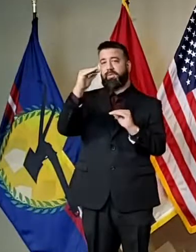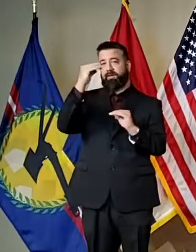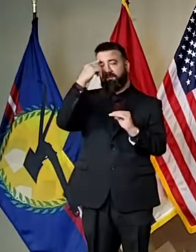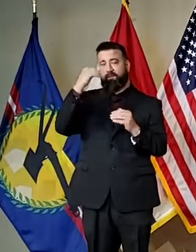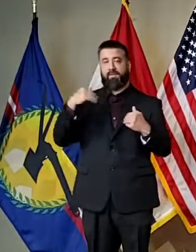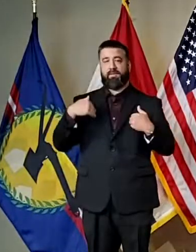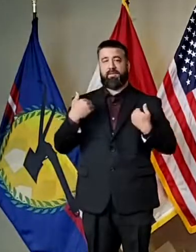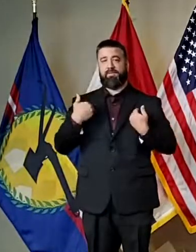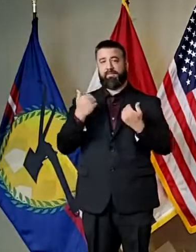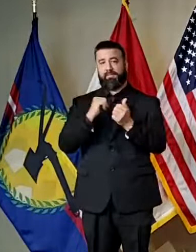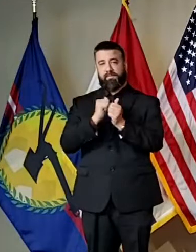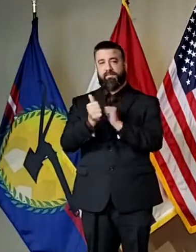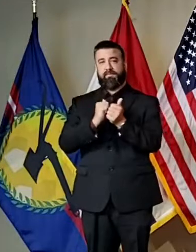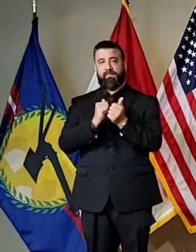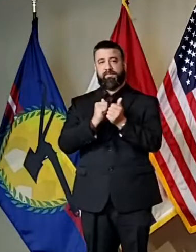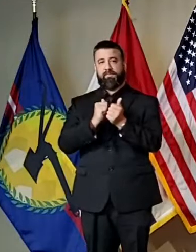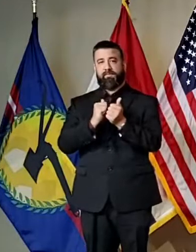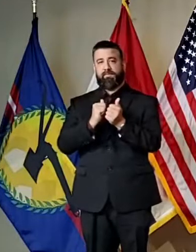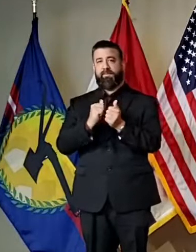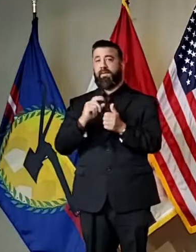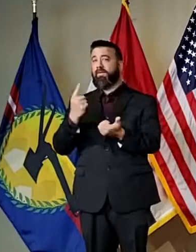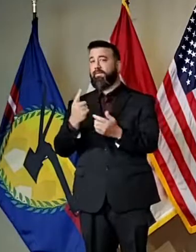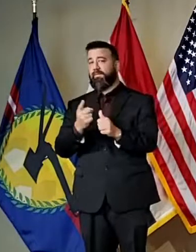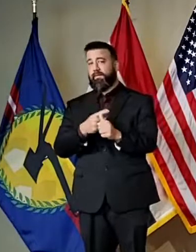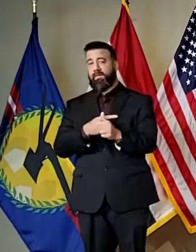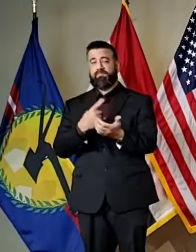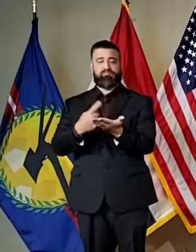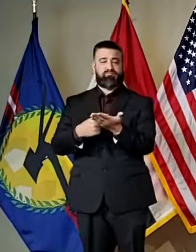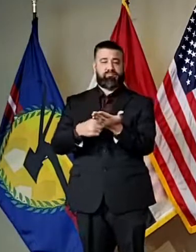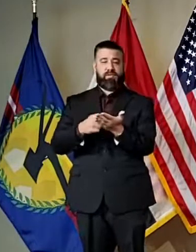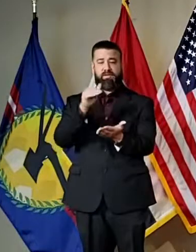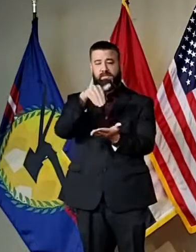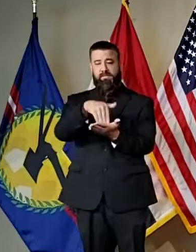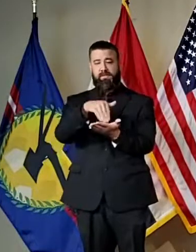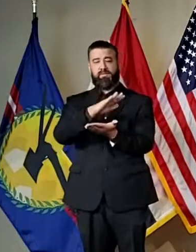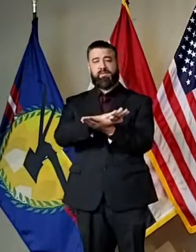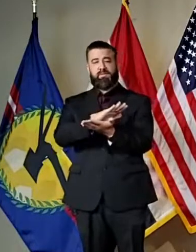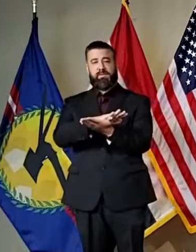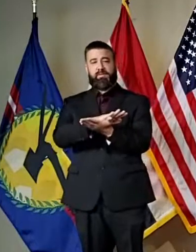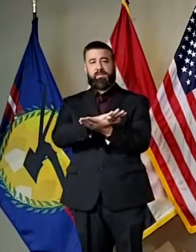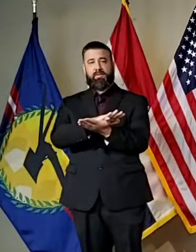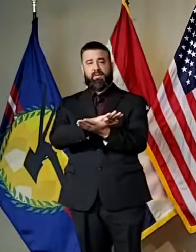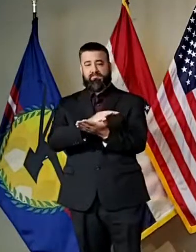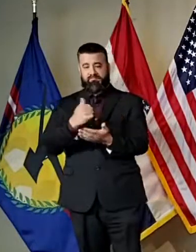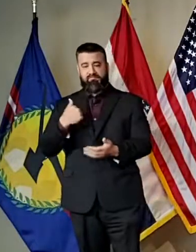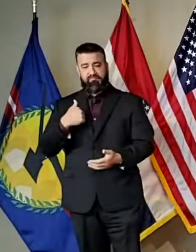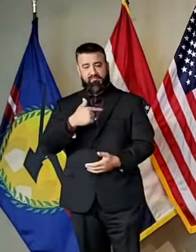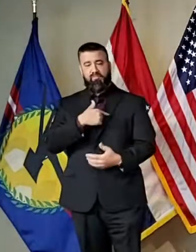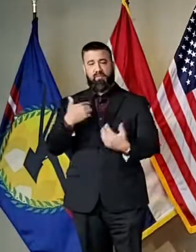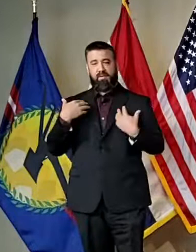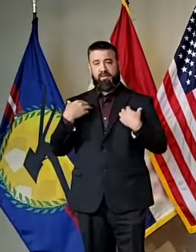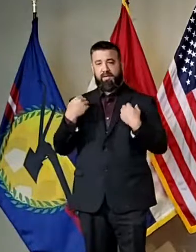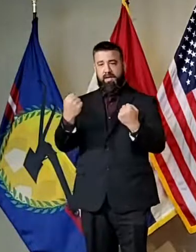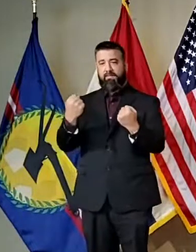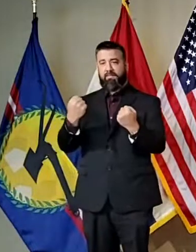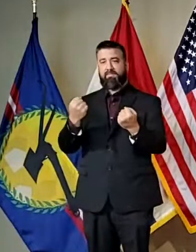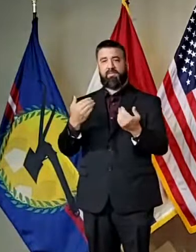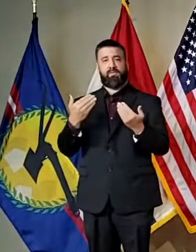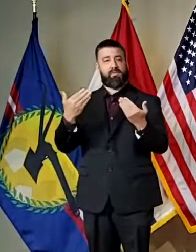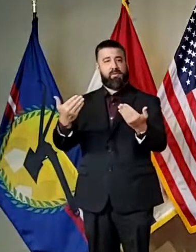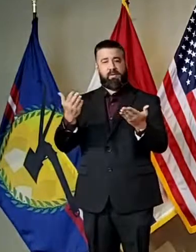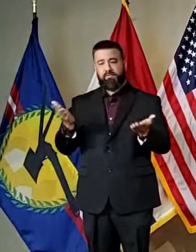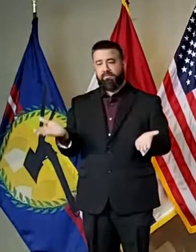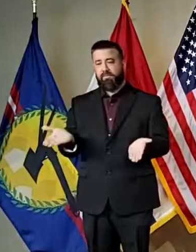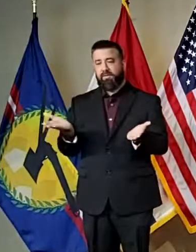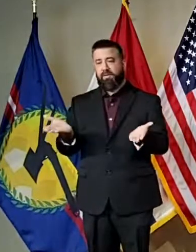sports. So let's look at middle school first. The recent data gives us confidence to encourage in-person learning